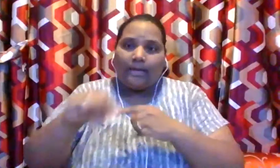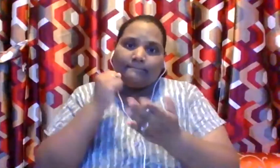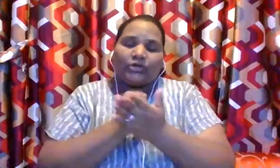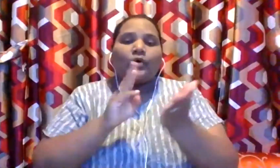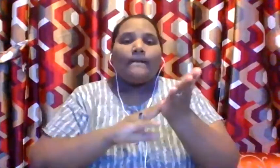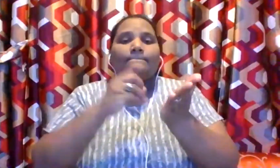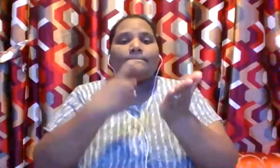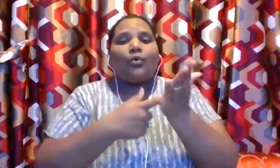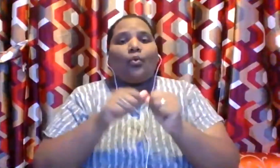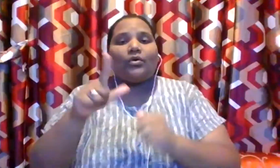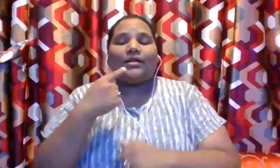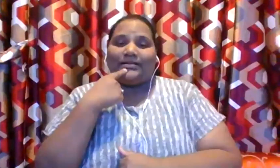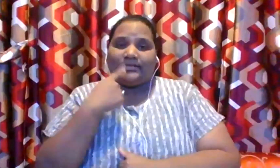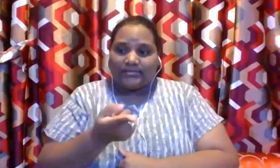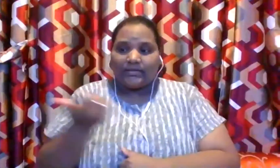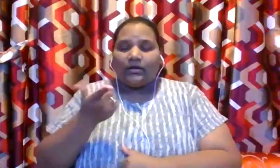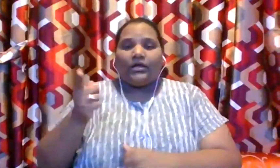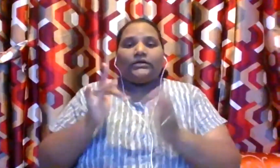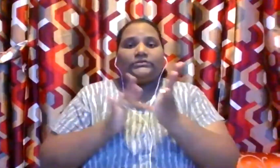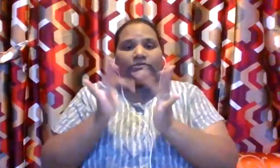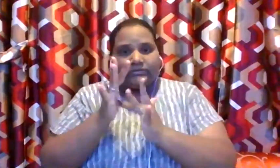sent both Jesus, he also sent Prophet Muhammad.